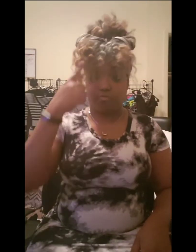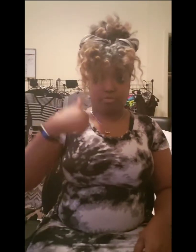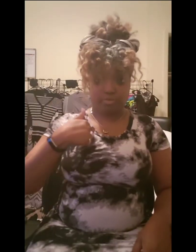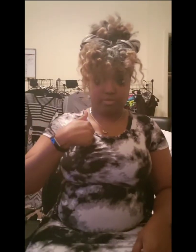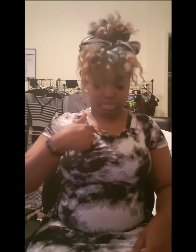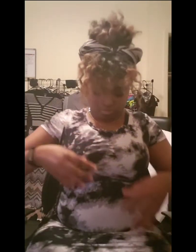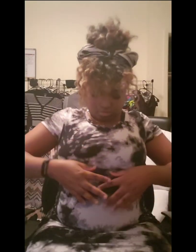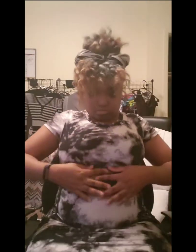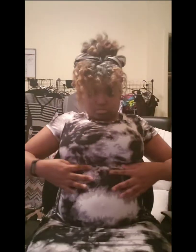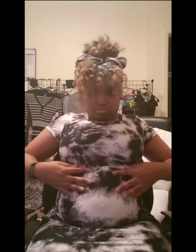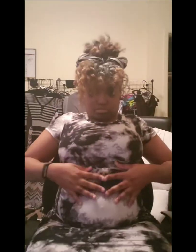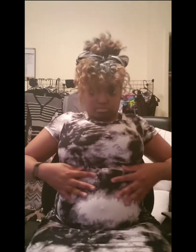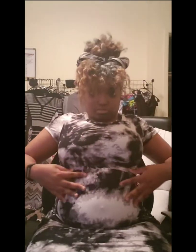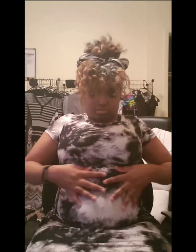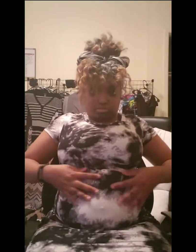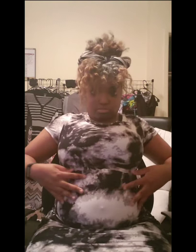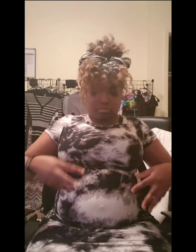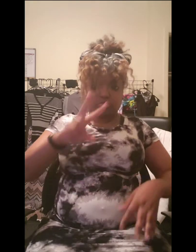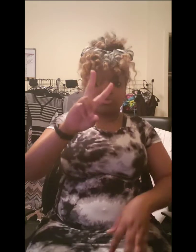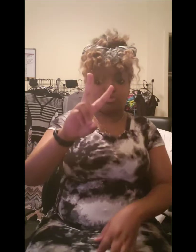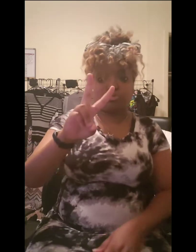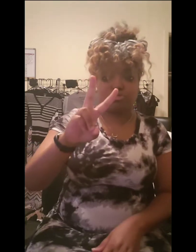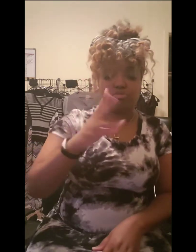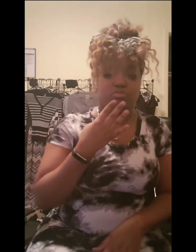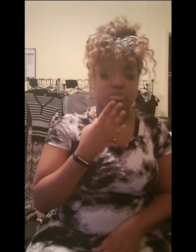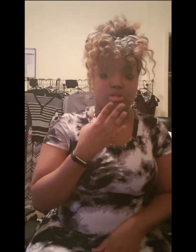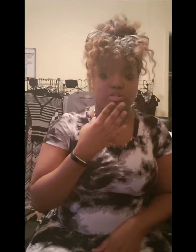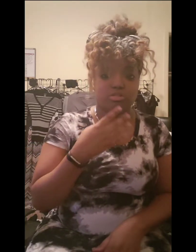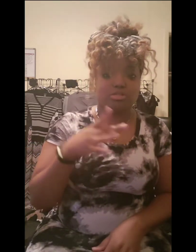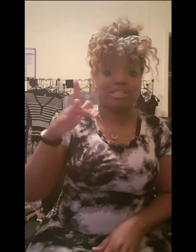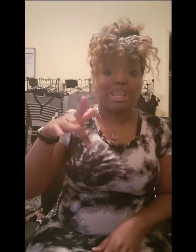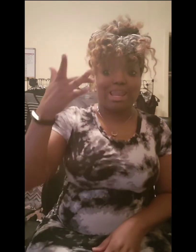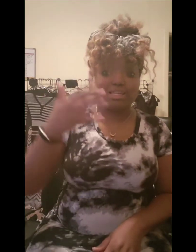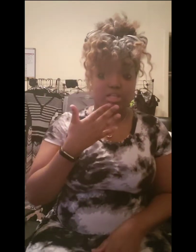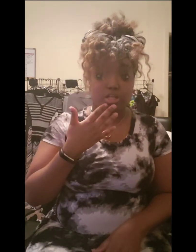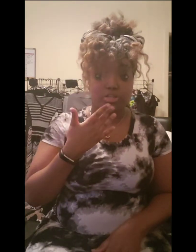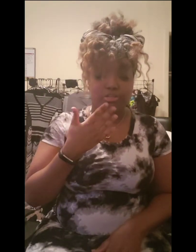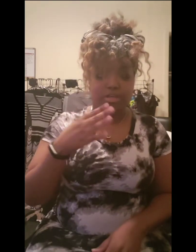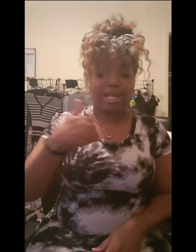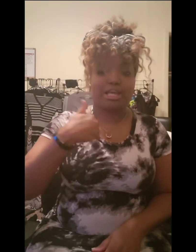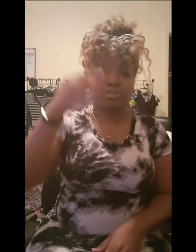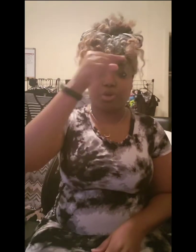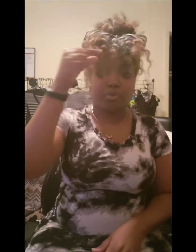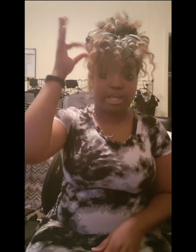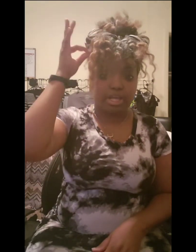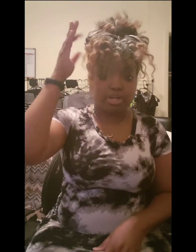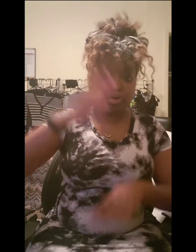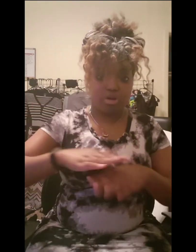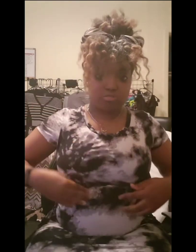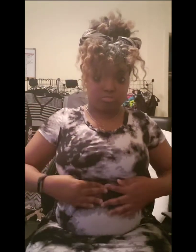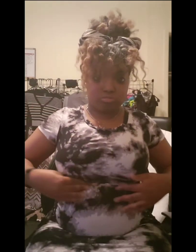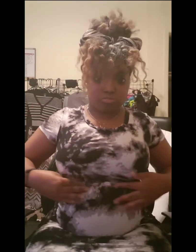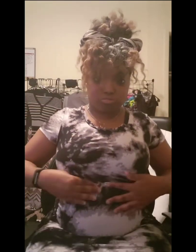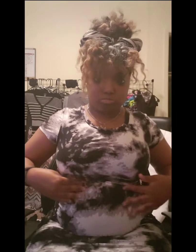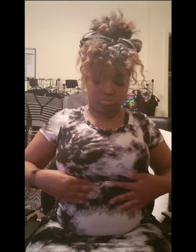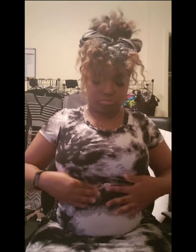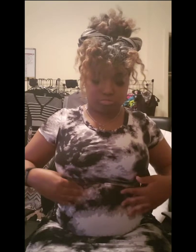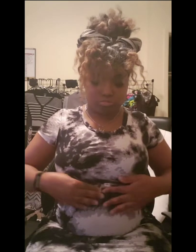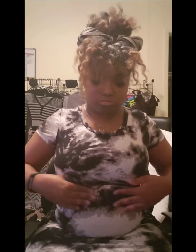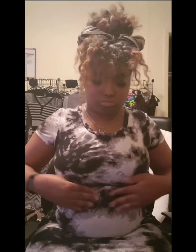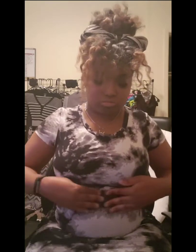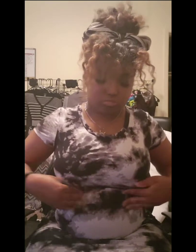Another is a discoloration of skin. Like, I have patchy skin, and the area that's lighter than